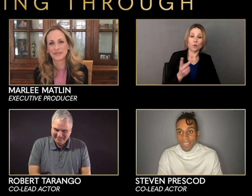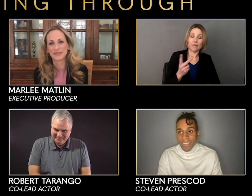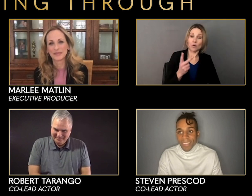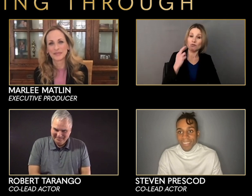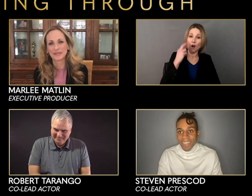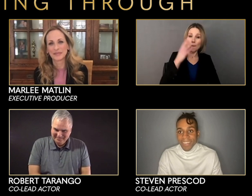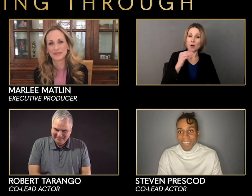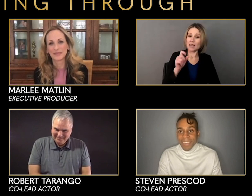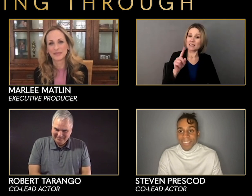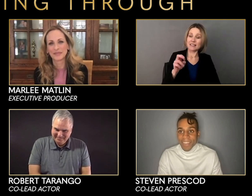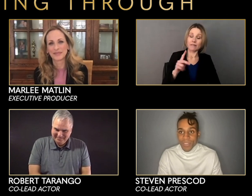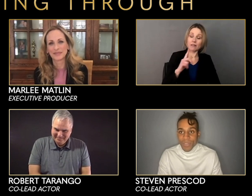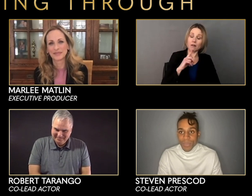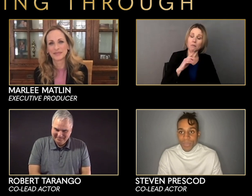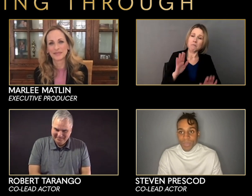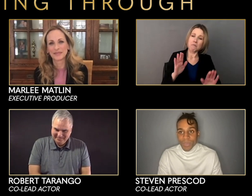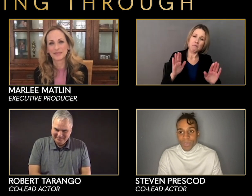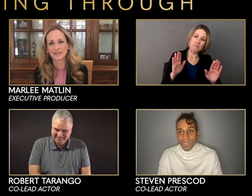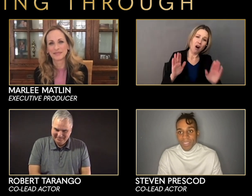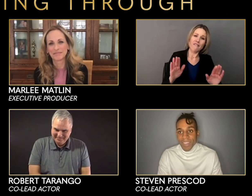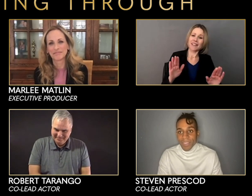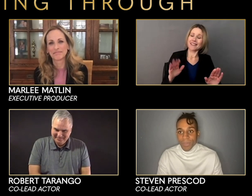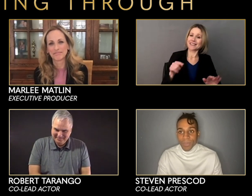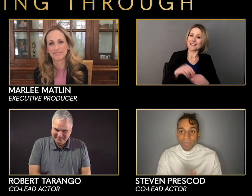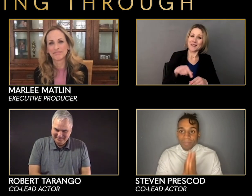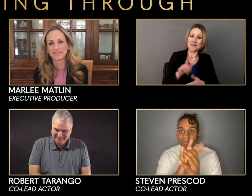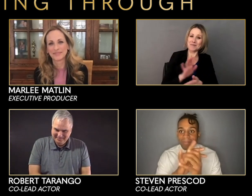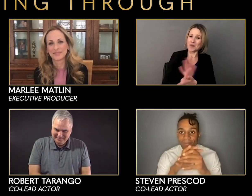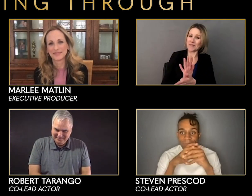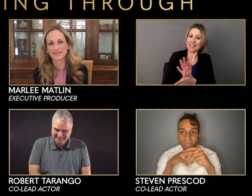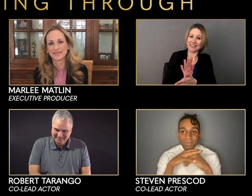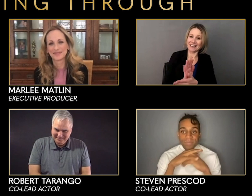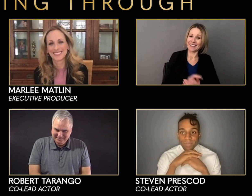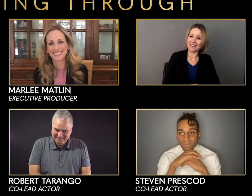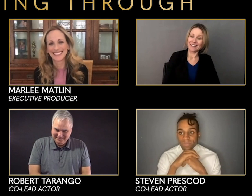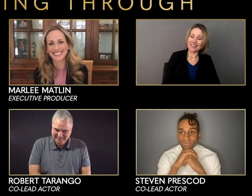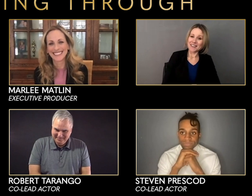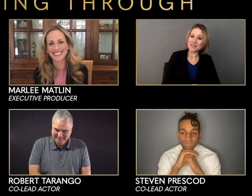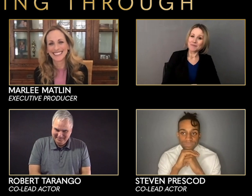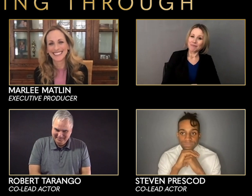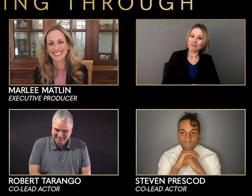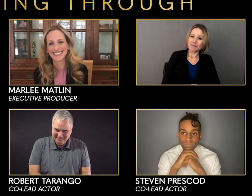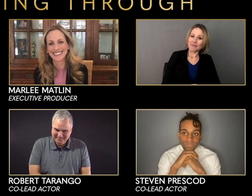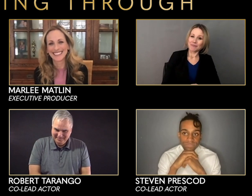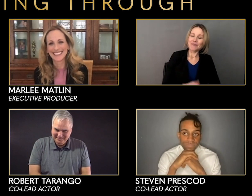to start with that. Thank you. Thank And you. I wonder